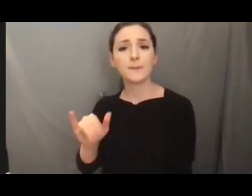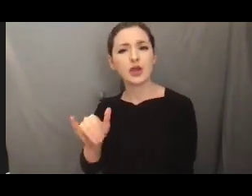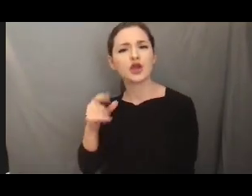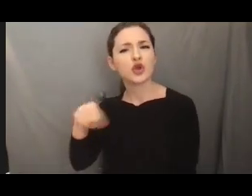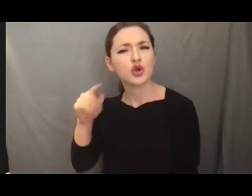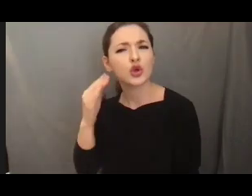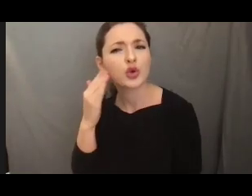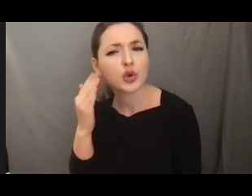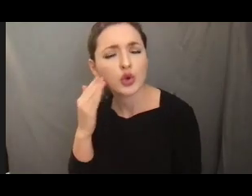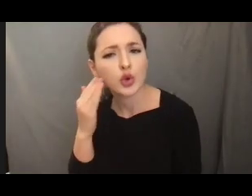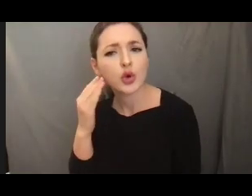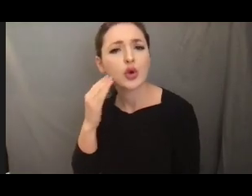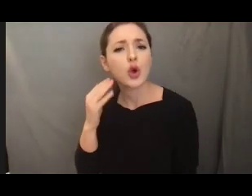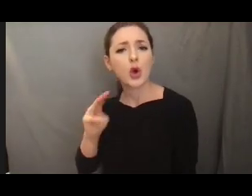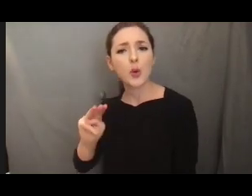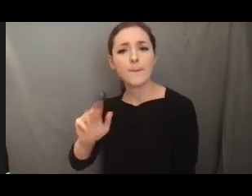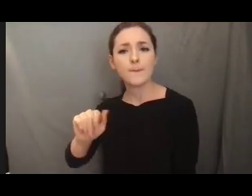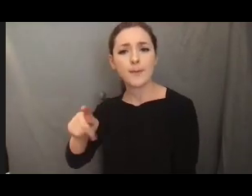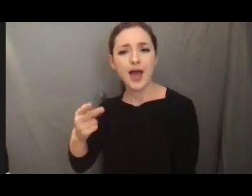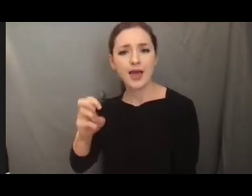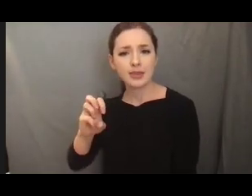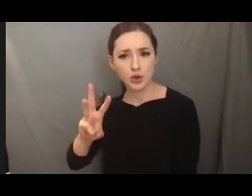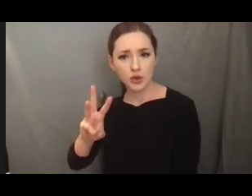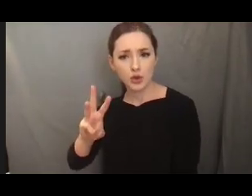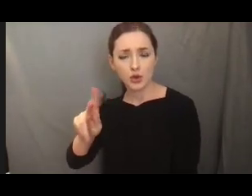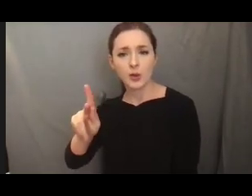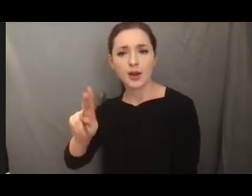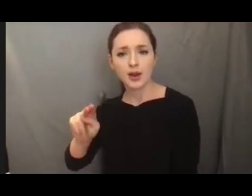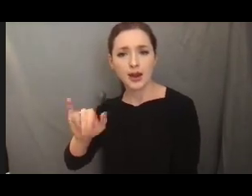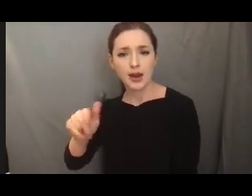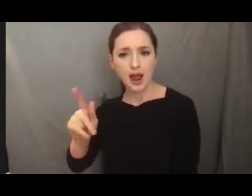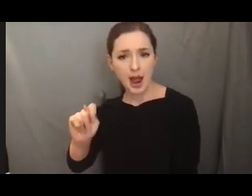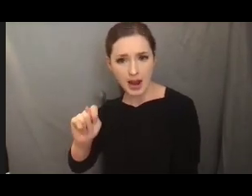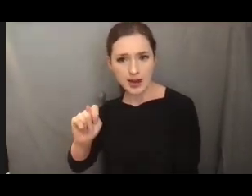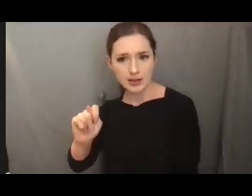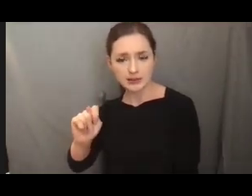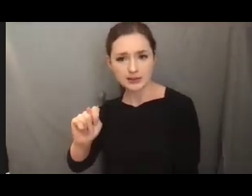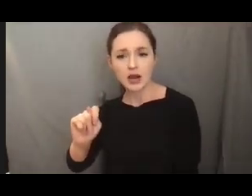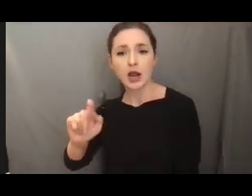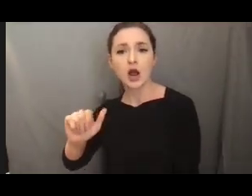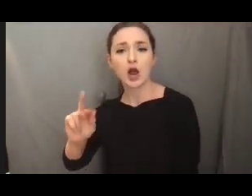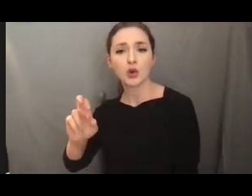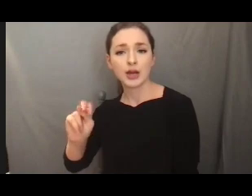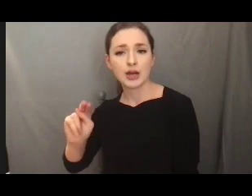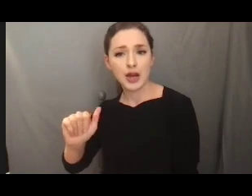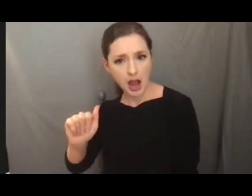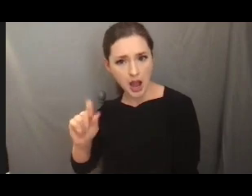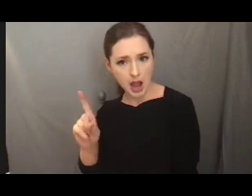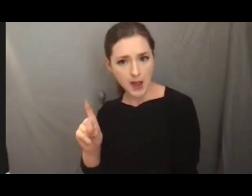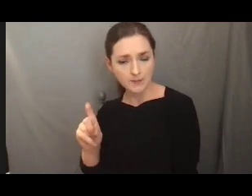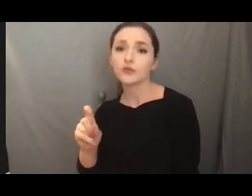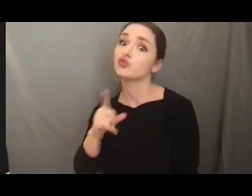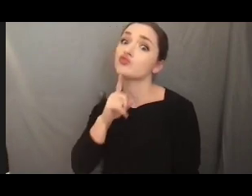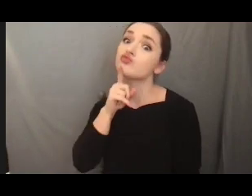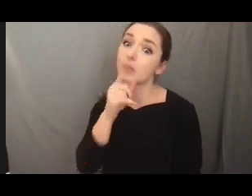Matthew Knight Arena where the Ducks play basketball. Yeah, so if you can find that, yeah, you'll find this, and you can